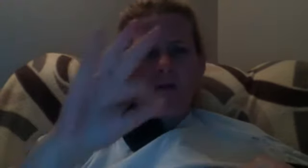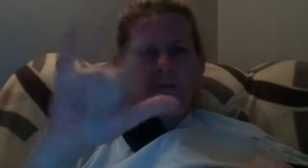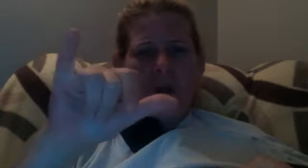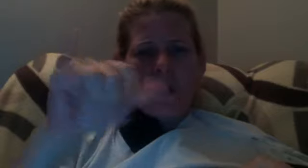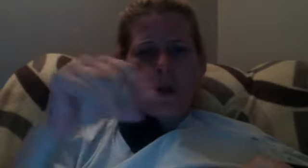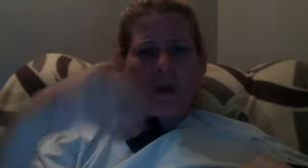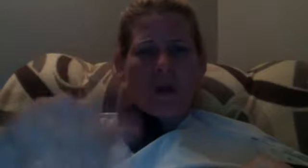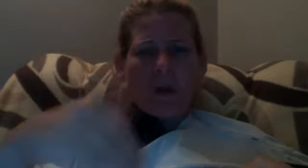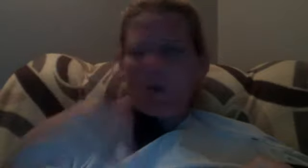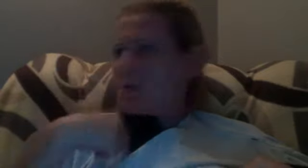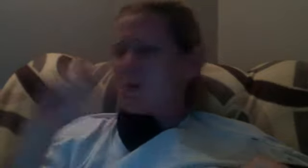That's the real 1920s,